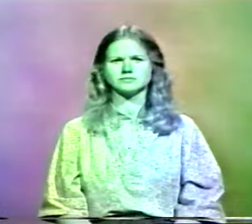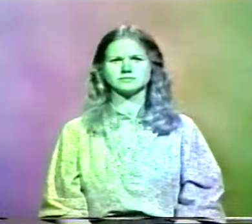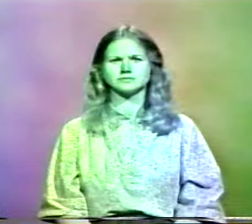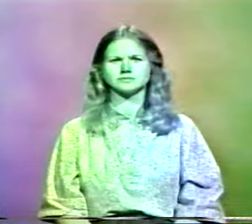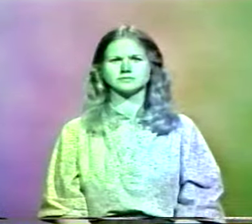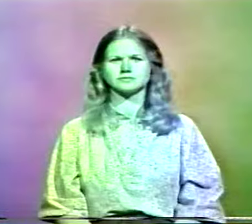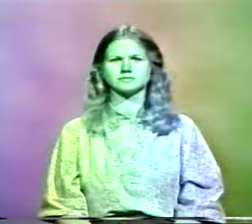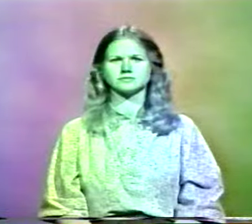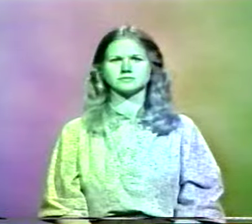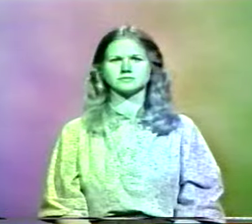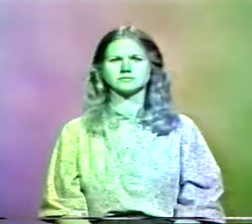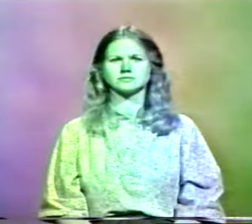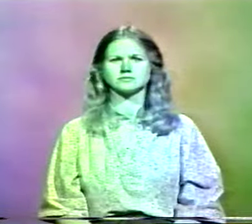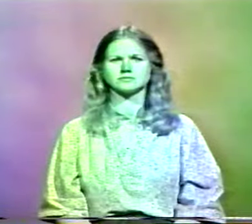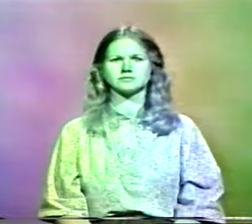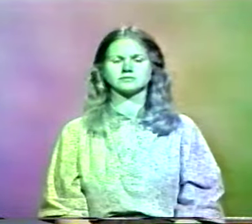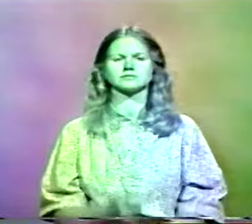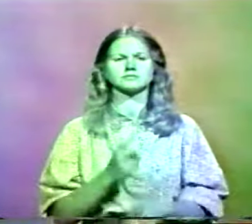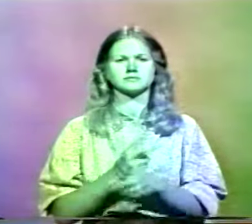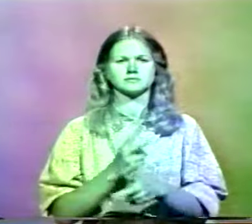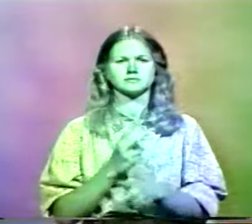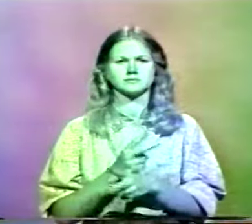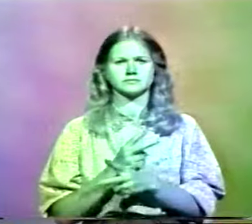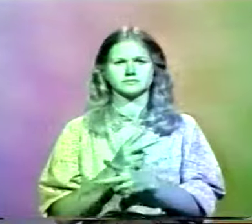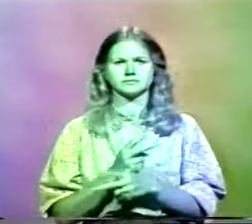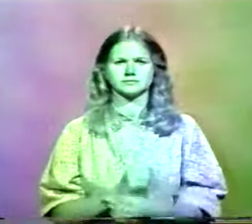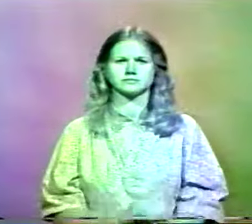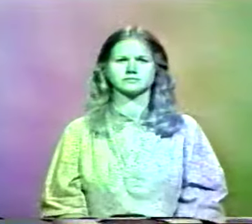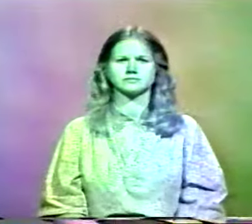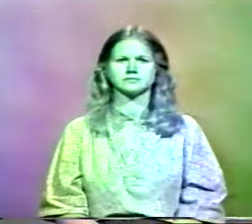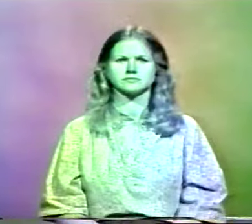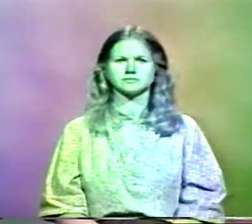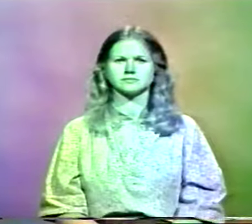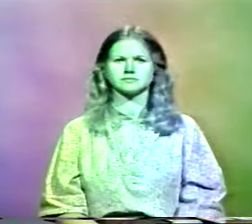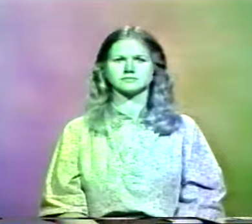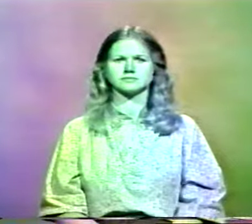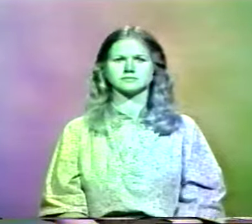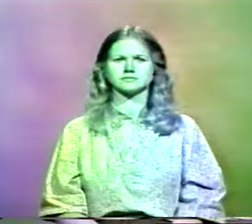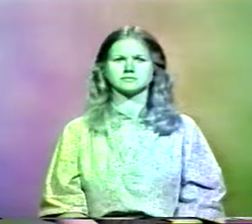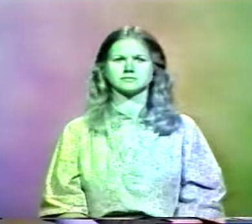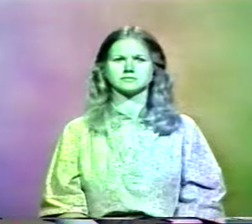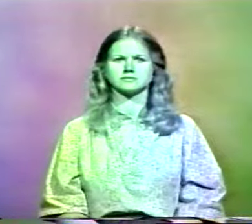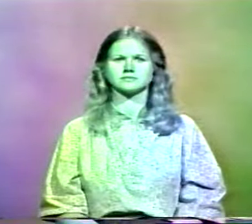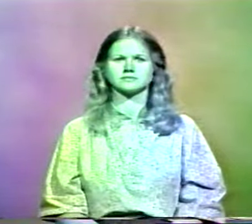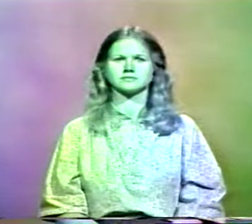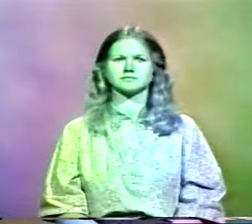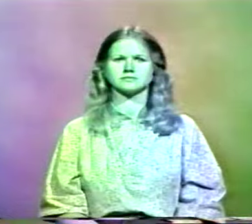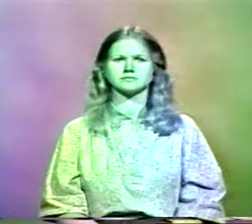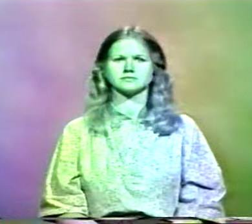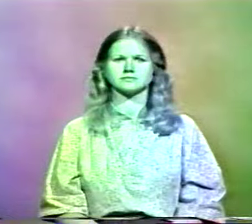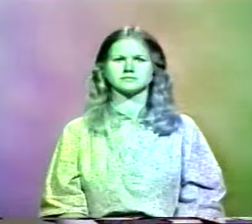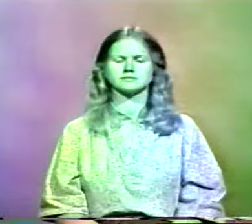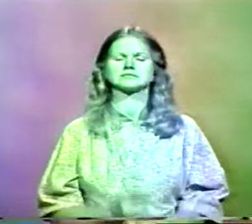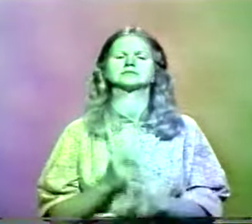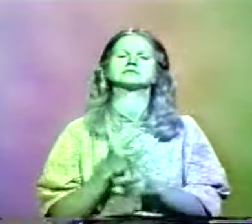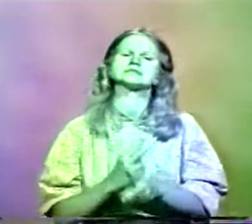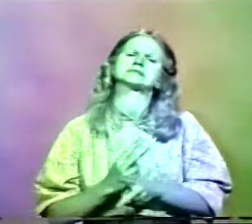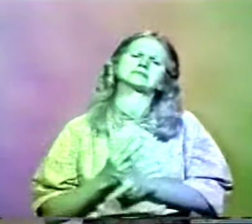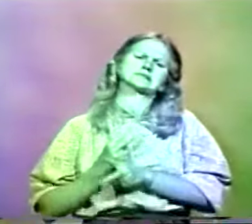Here is the basic sign to be careful. It can be inflected to mean careful for a long time.